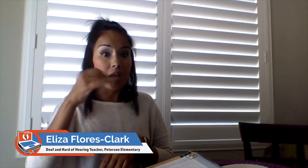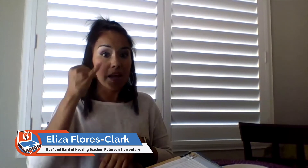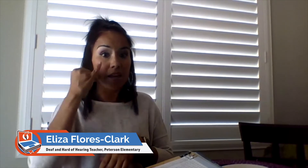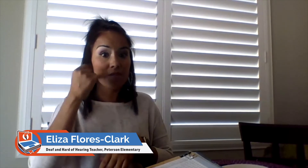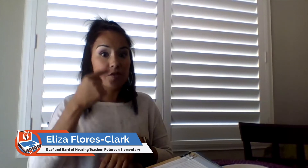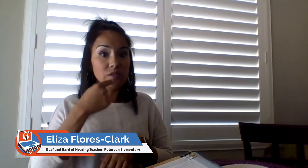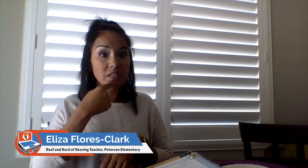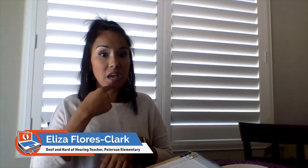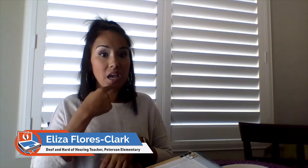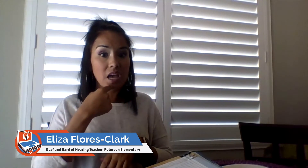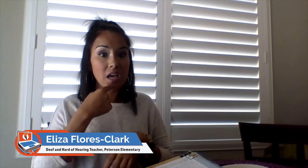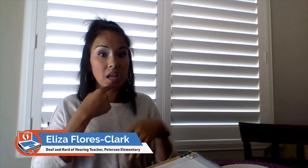If you said,